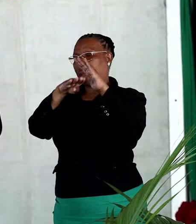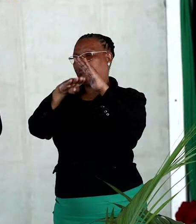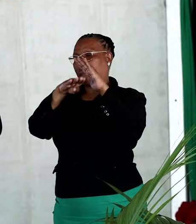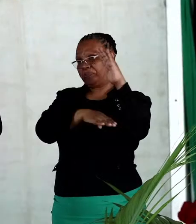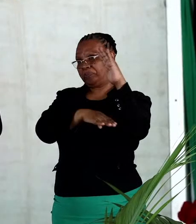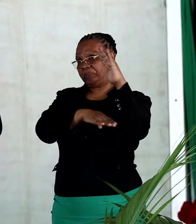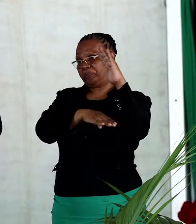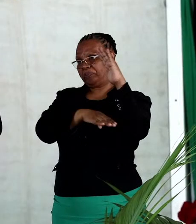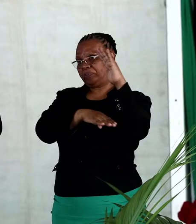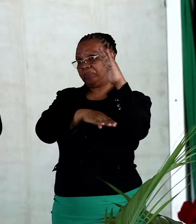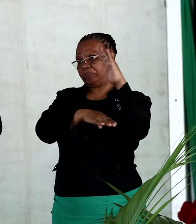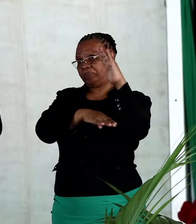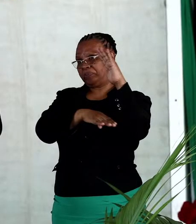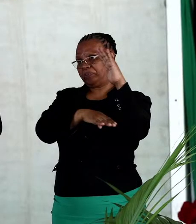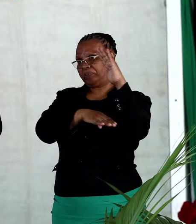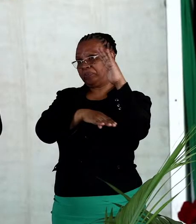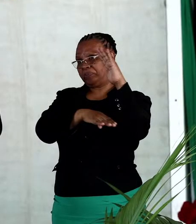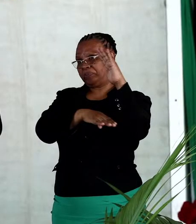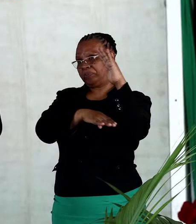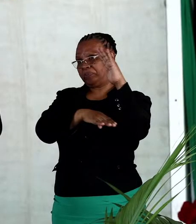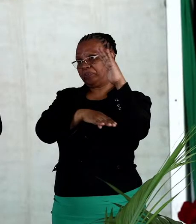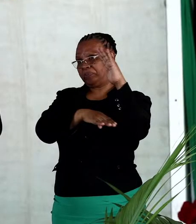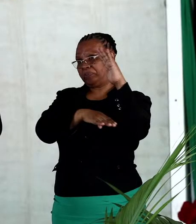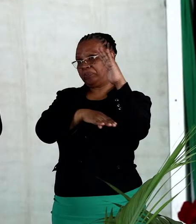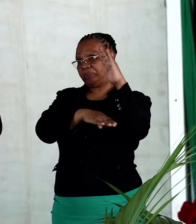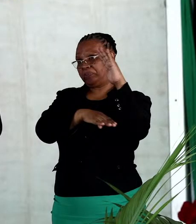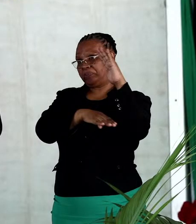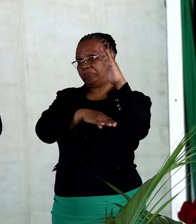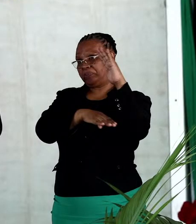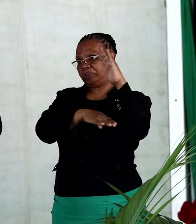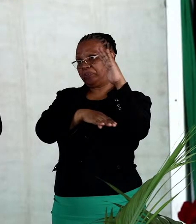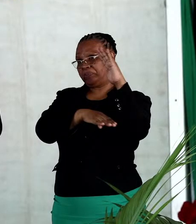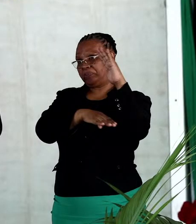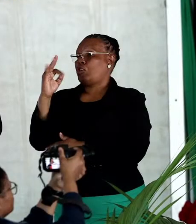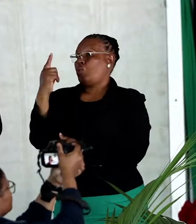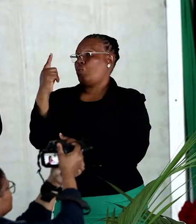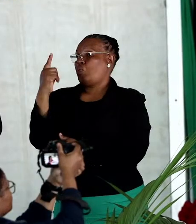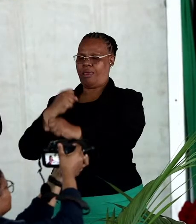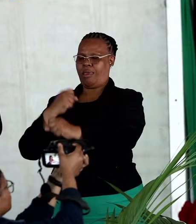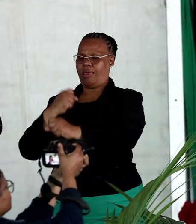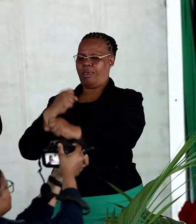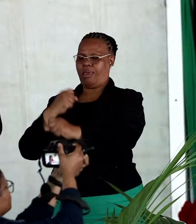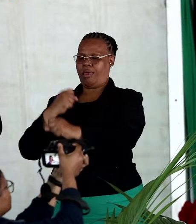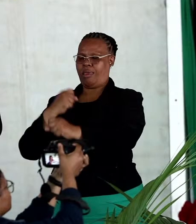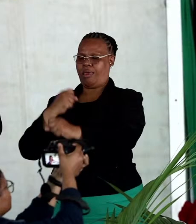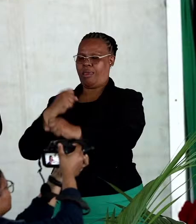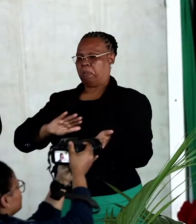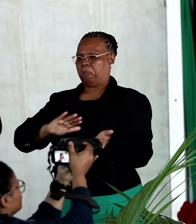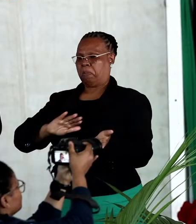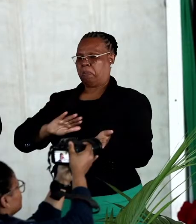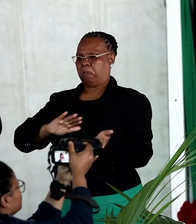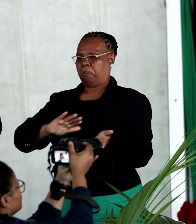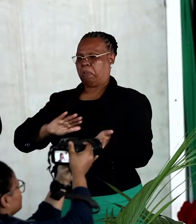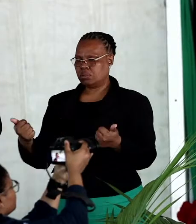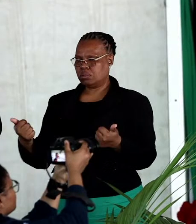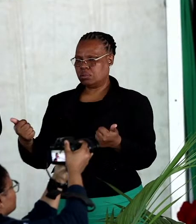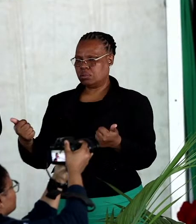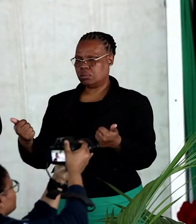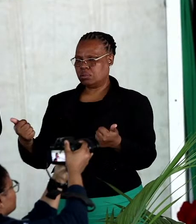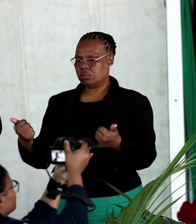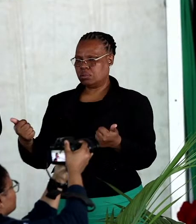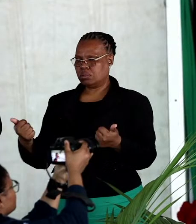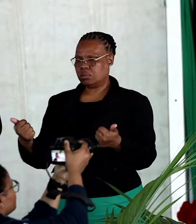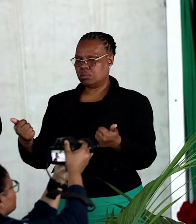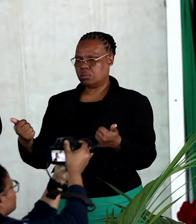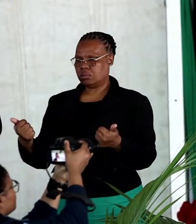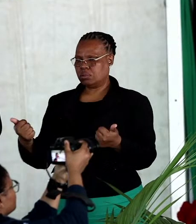holds deep history and emotional significance for all of us. We are gathered on this sanctified ground where the